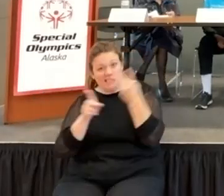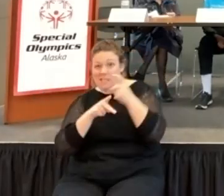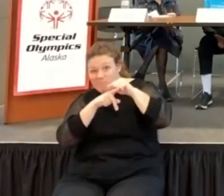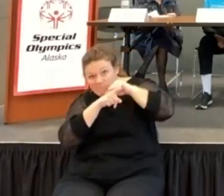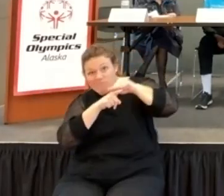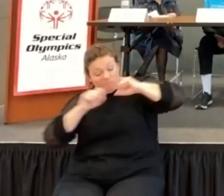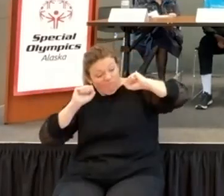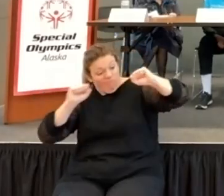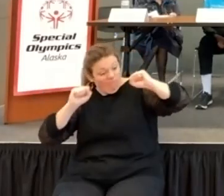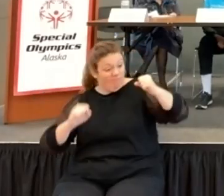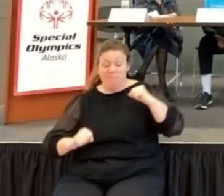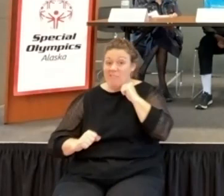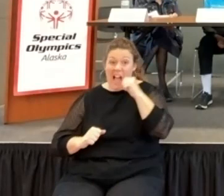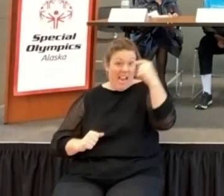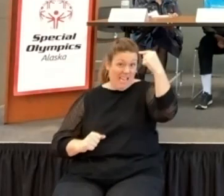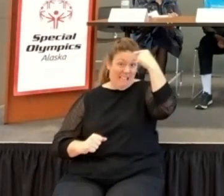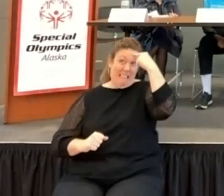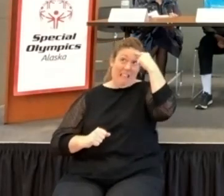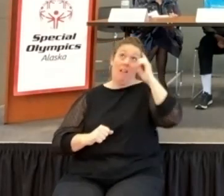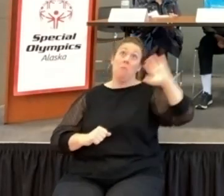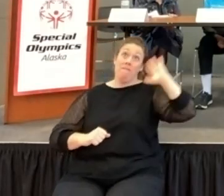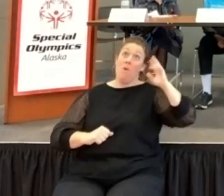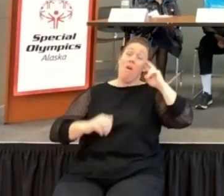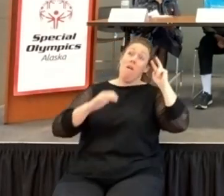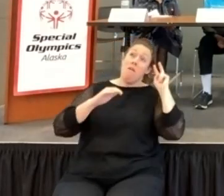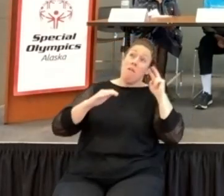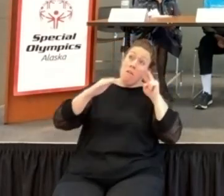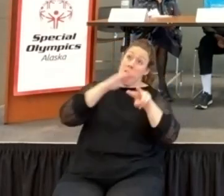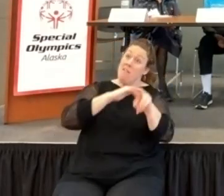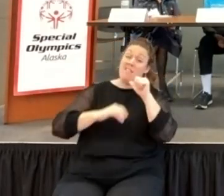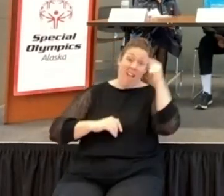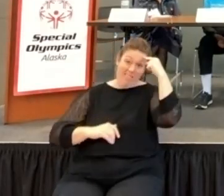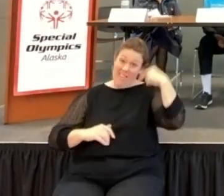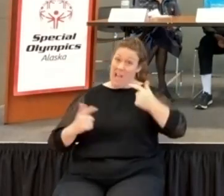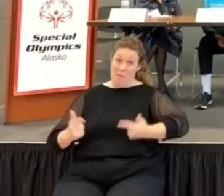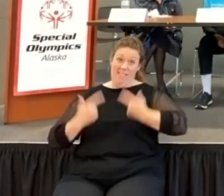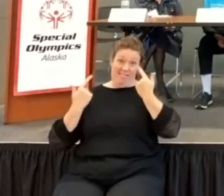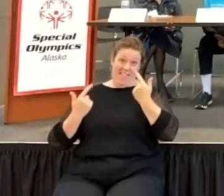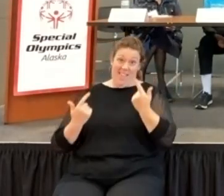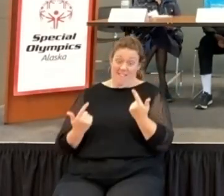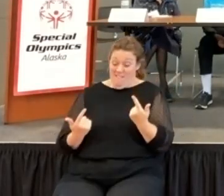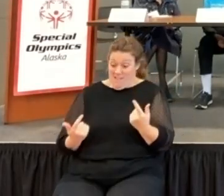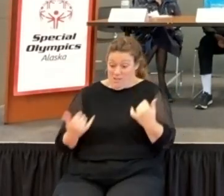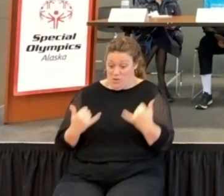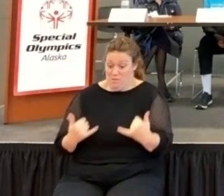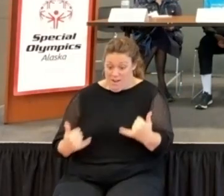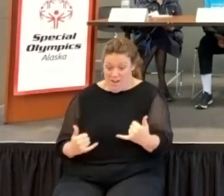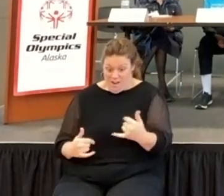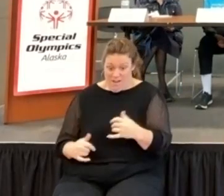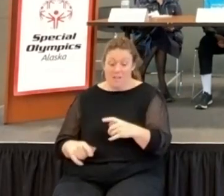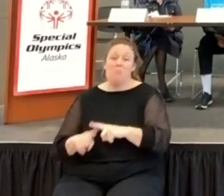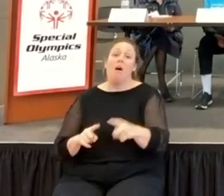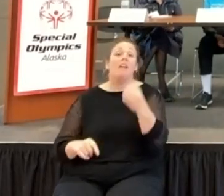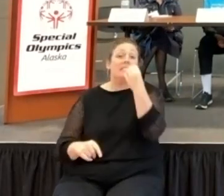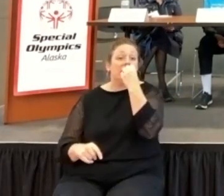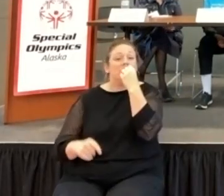make it this long, but with the grace of God, and I always say, it's more than just eating the right